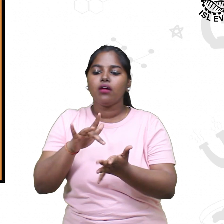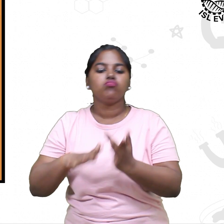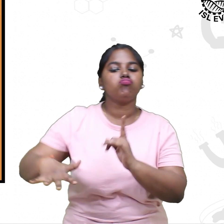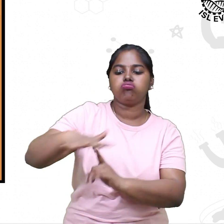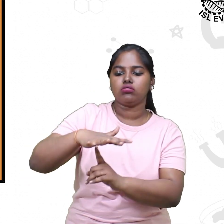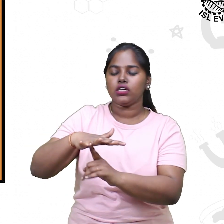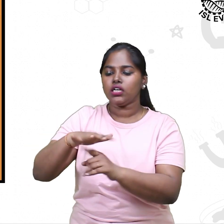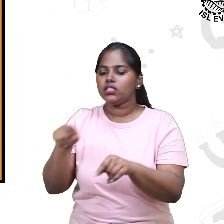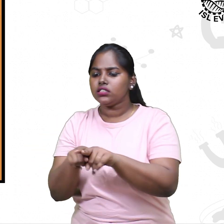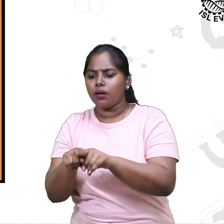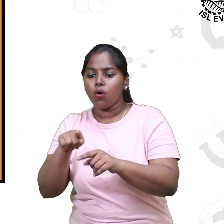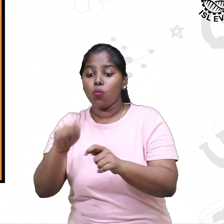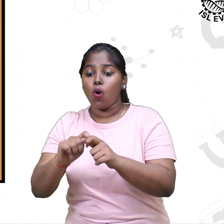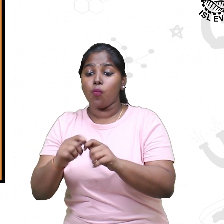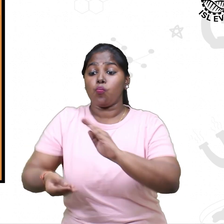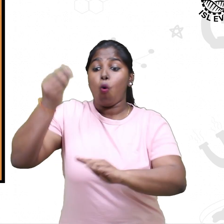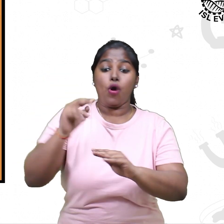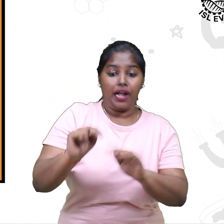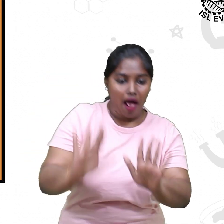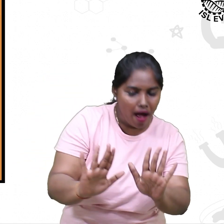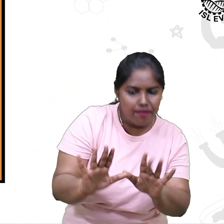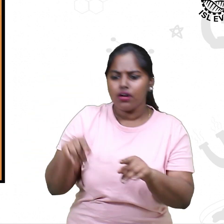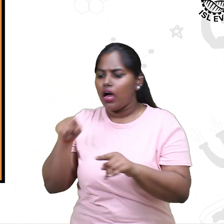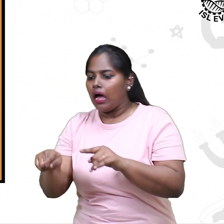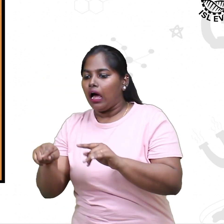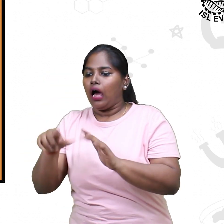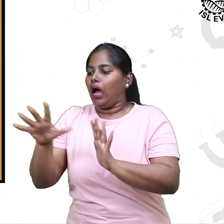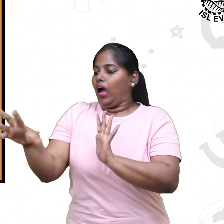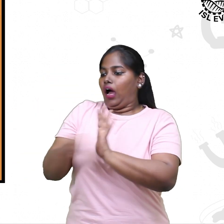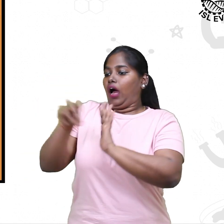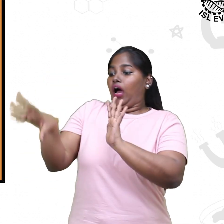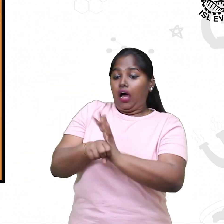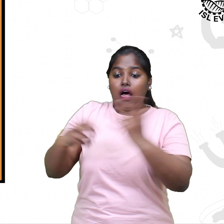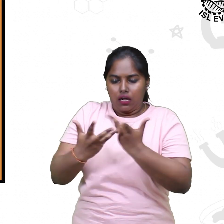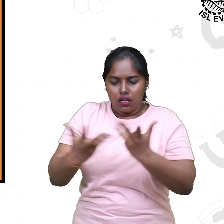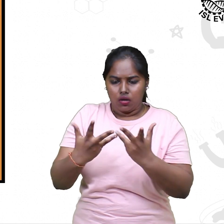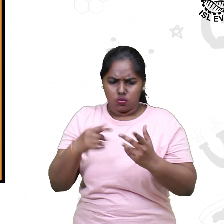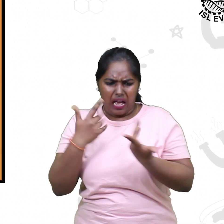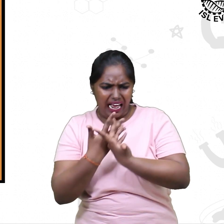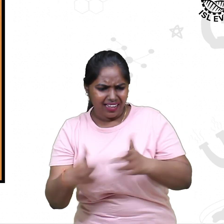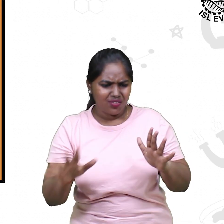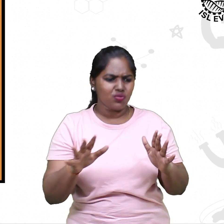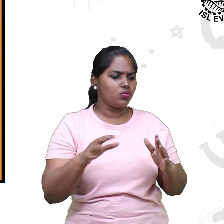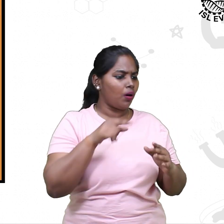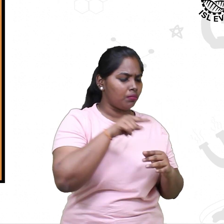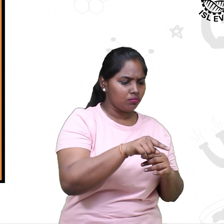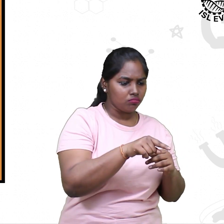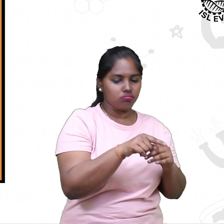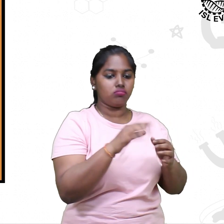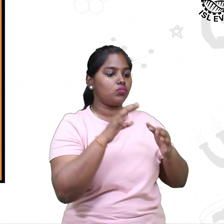is sort of higher. They need to do more work. So they absorb some more of the oxygen to be able